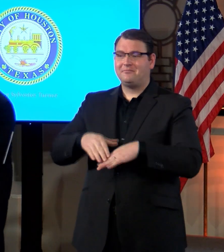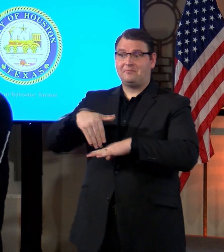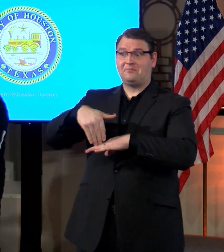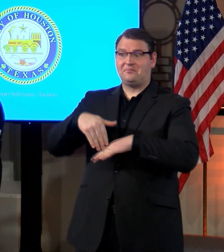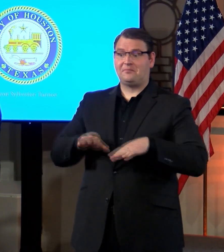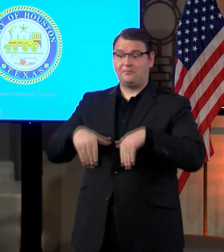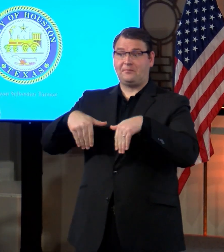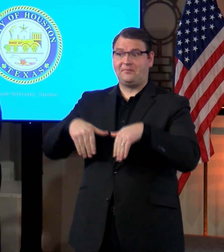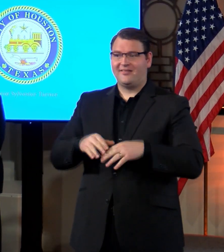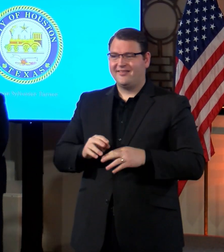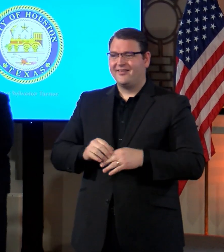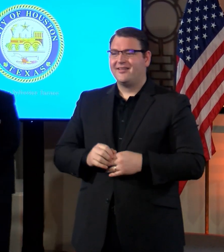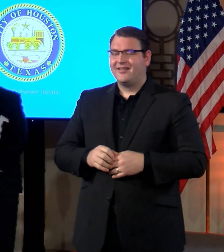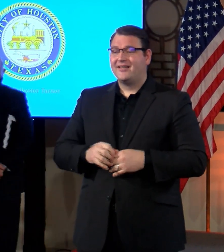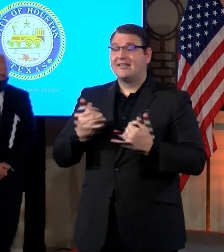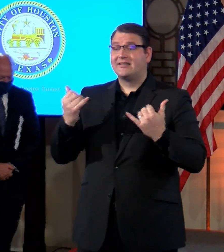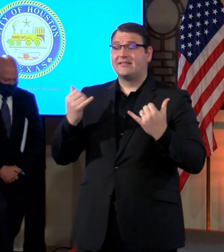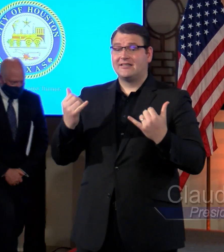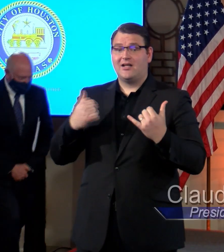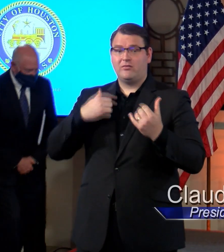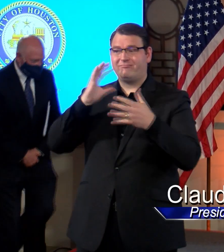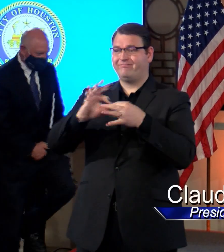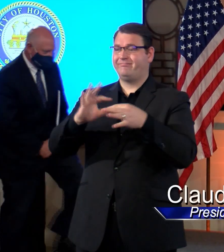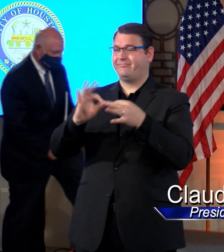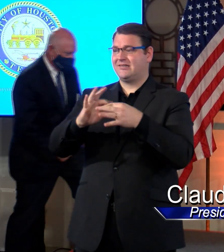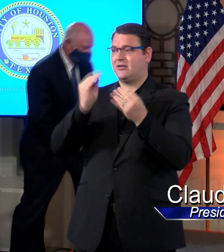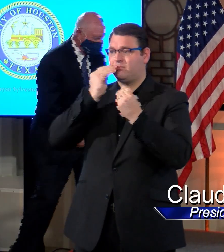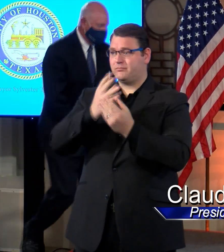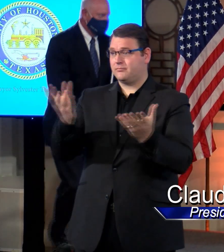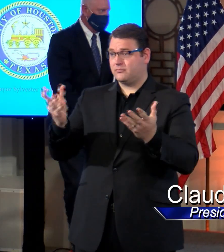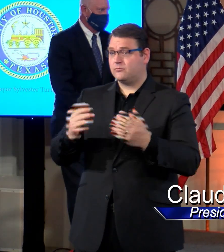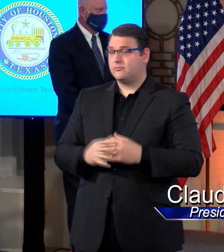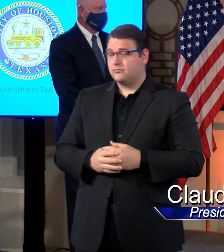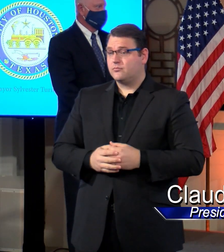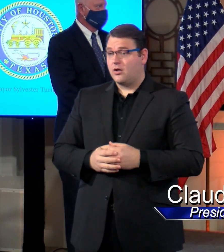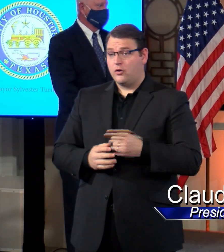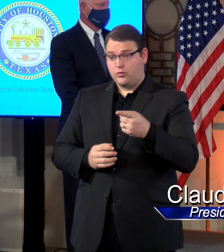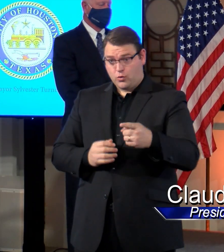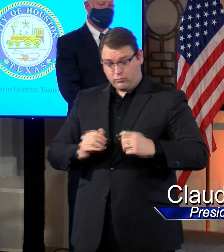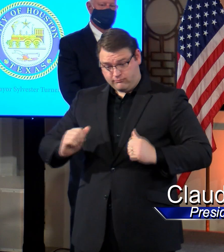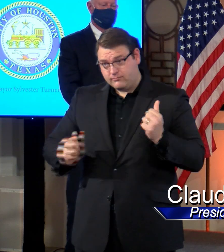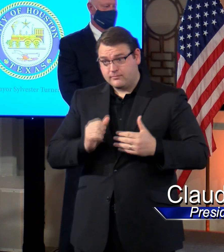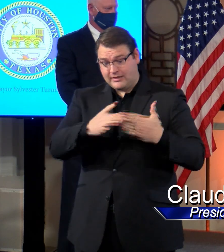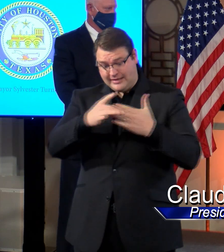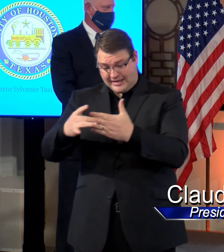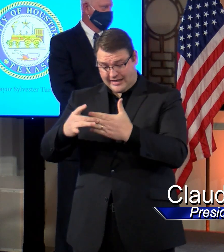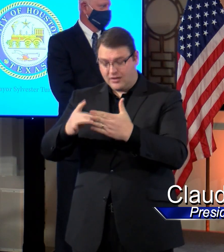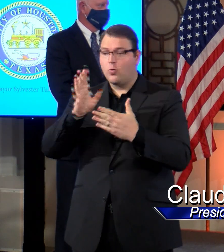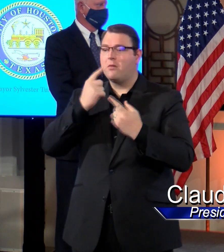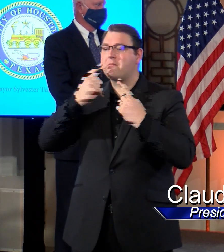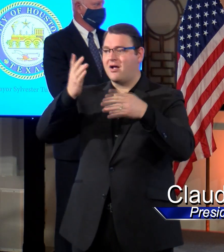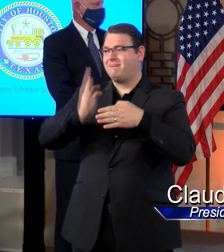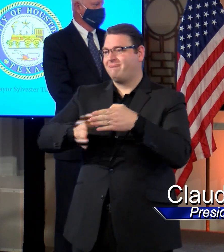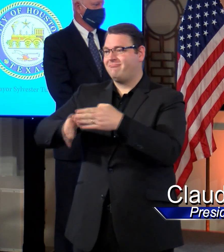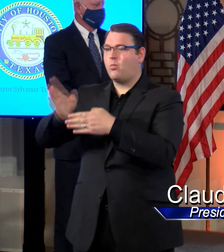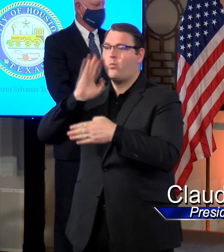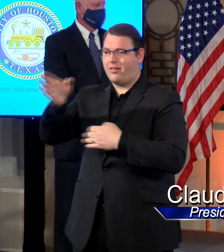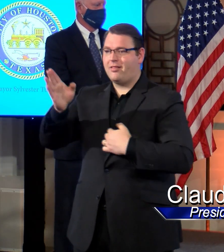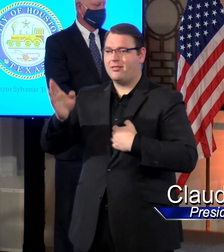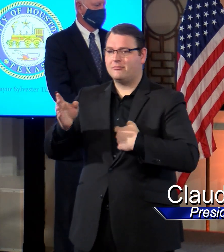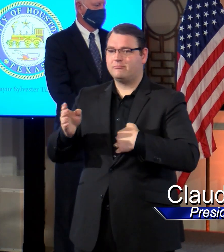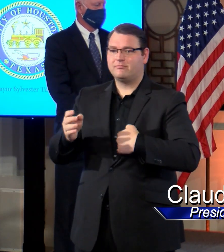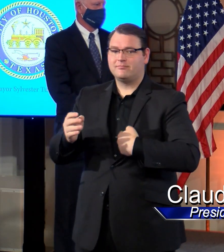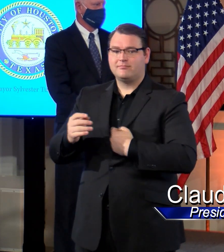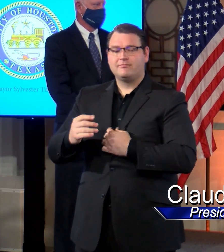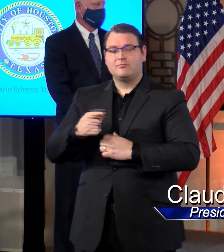a saying at Baker Ripley, what gets led gets done. Thank you for your leadership.